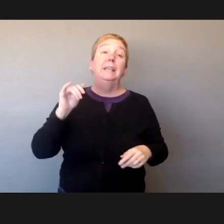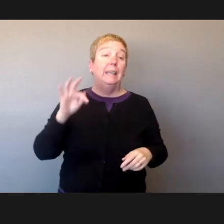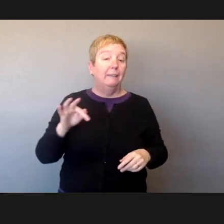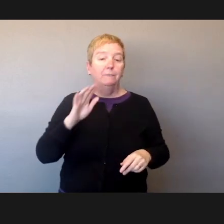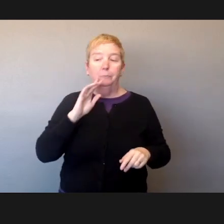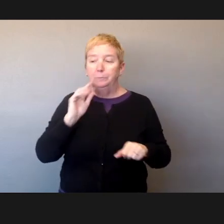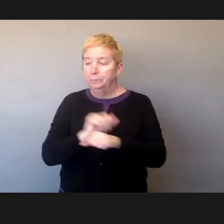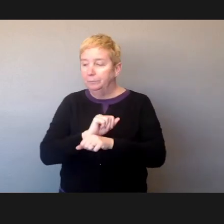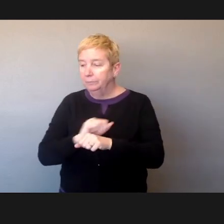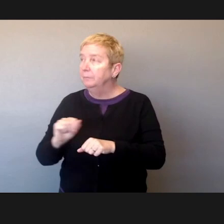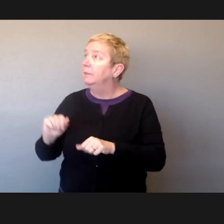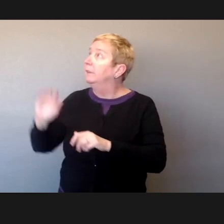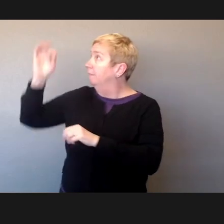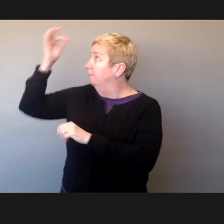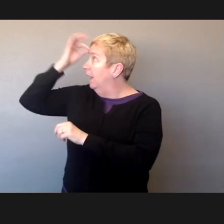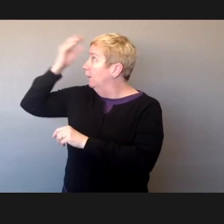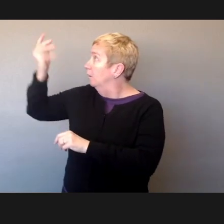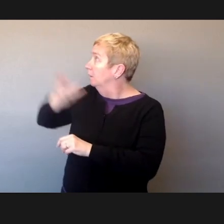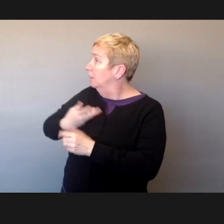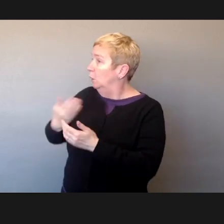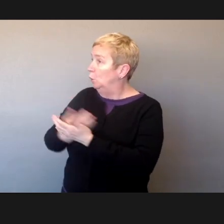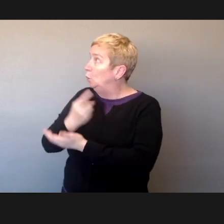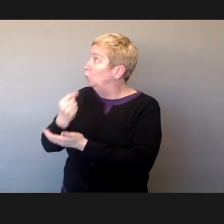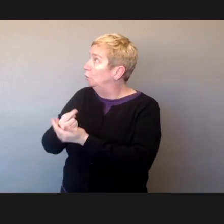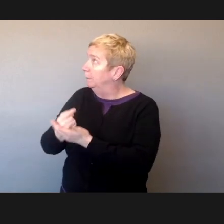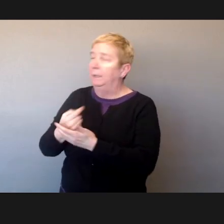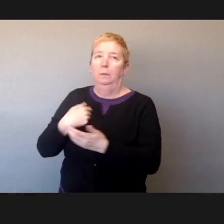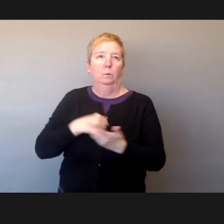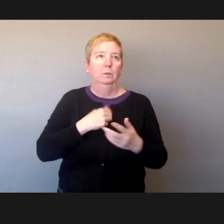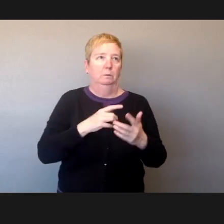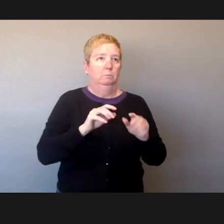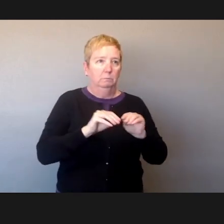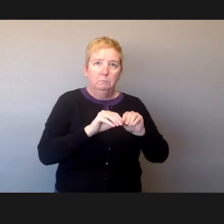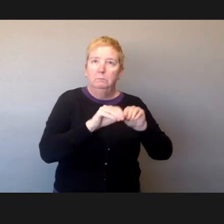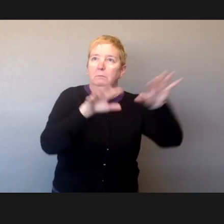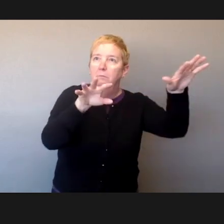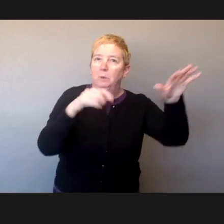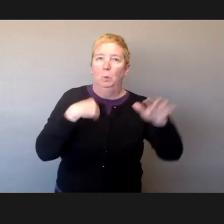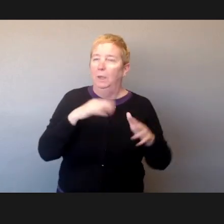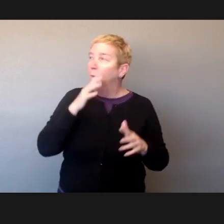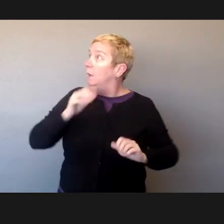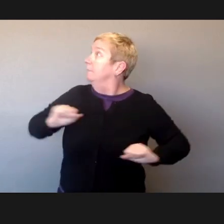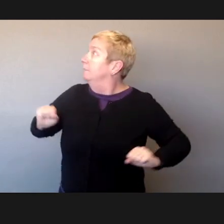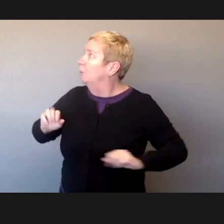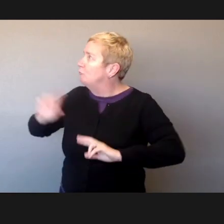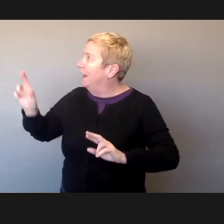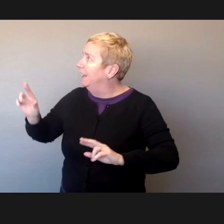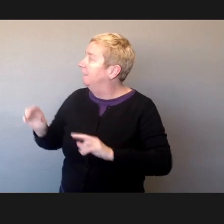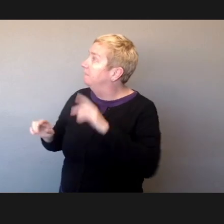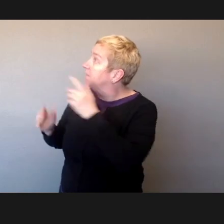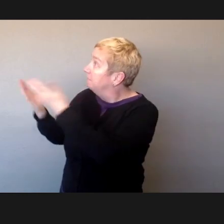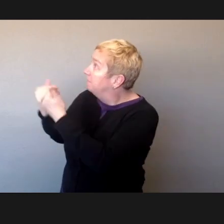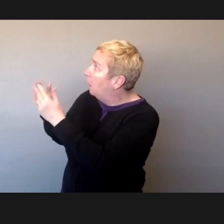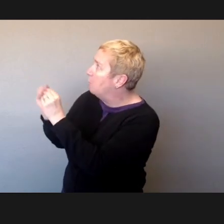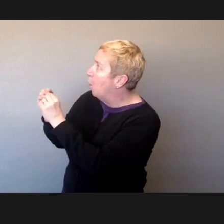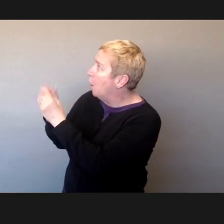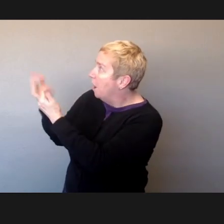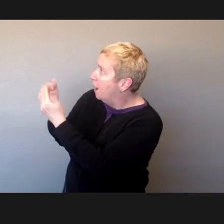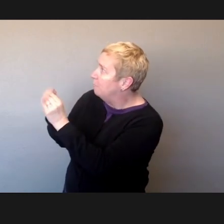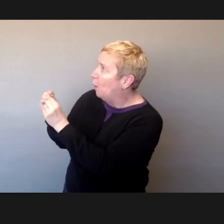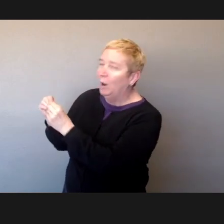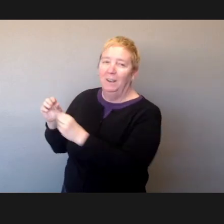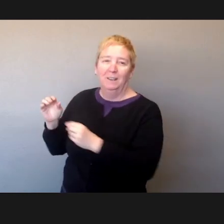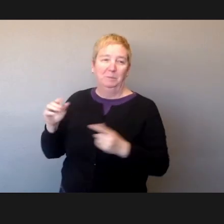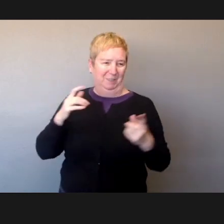available through the federal government, then of course we'll be first in line with our hand raised, kind of asking for more because of our